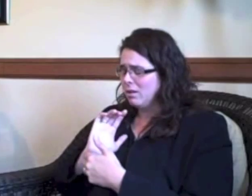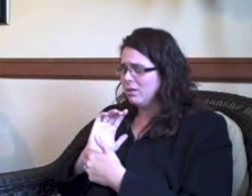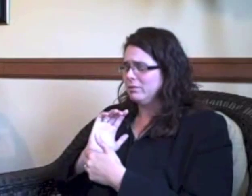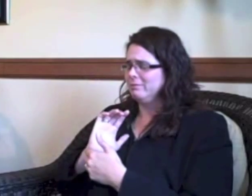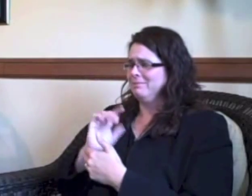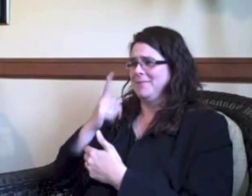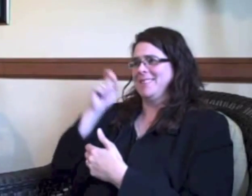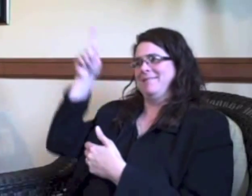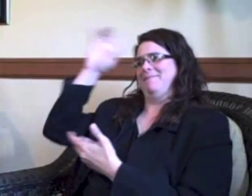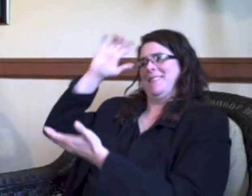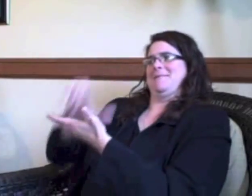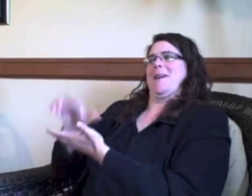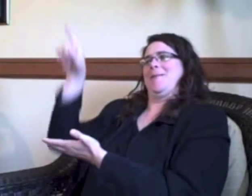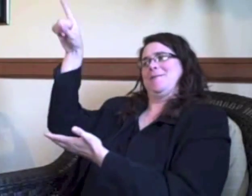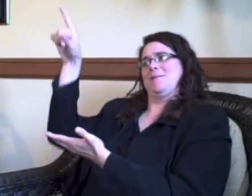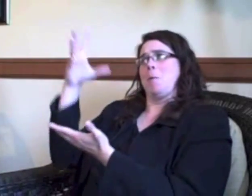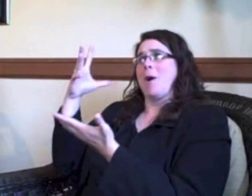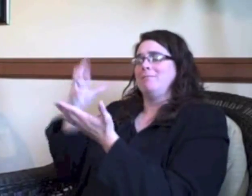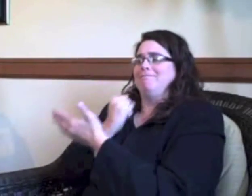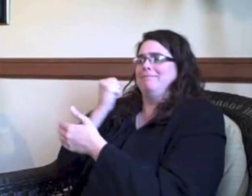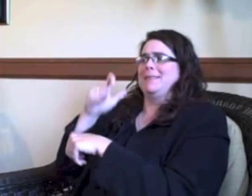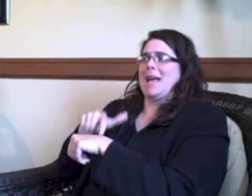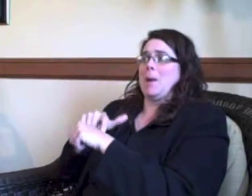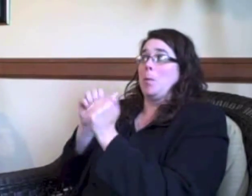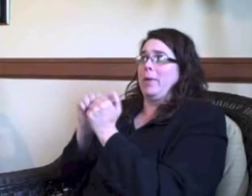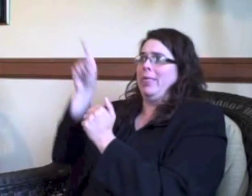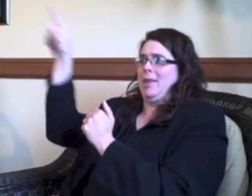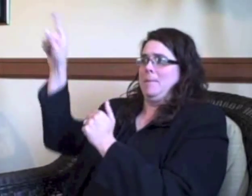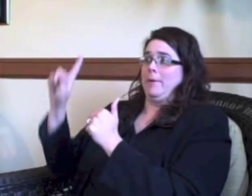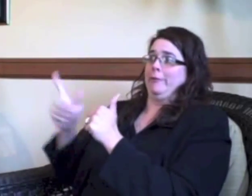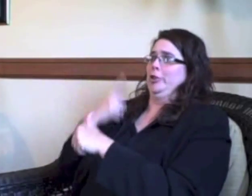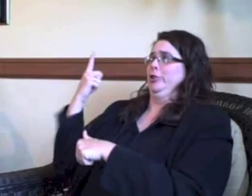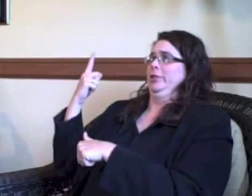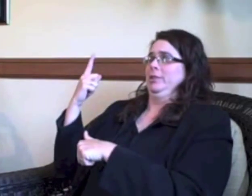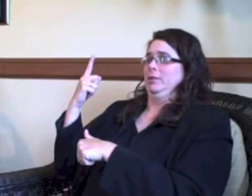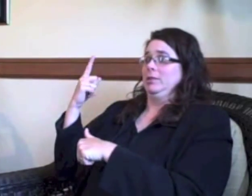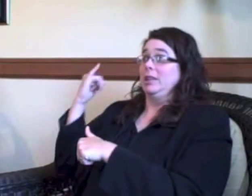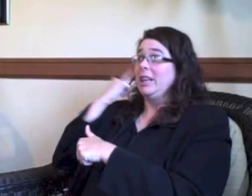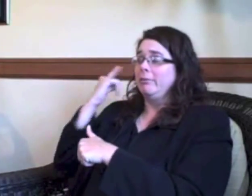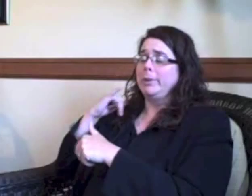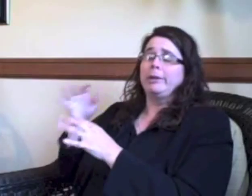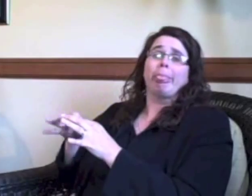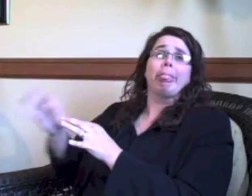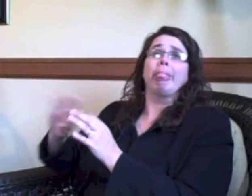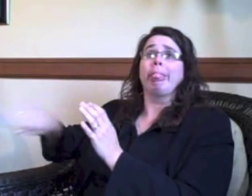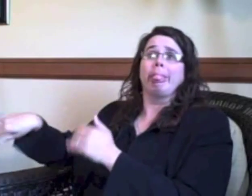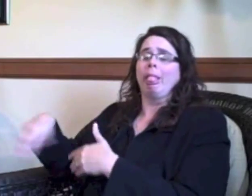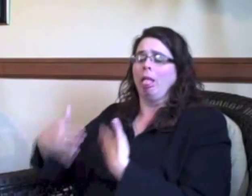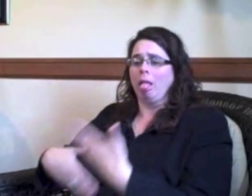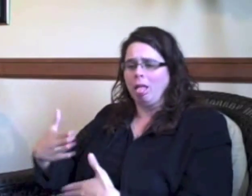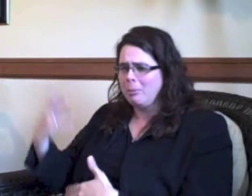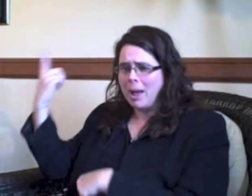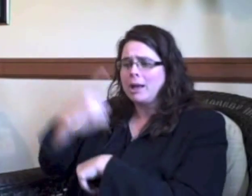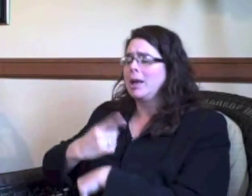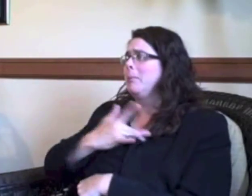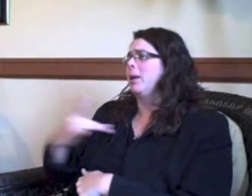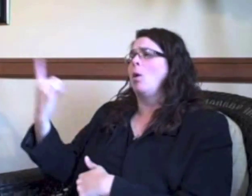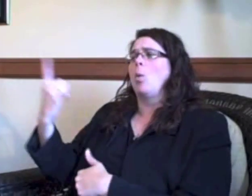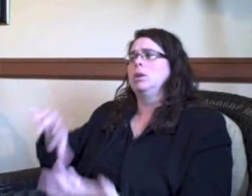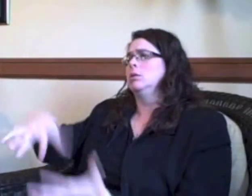and have quiet time with God. Because I'm married to Him, I want to have time alone with Him first. And if I put that off, then my